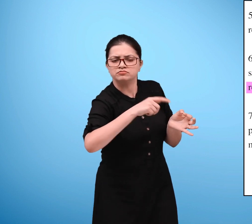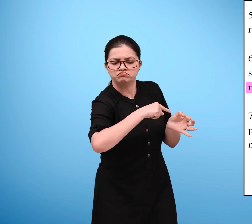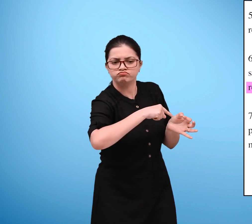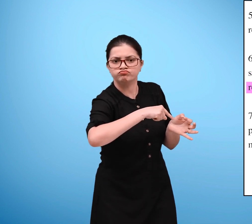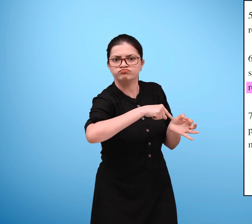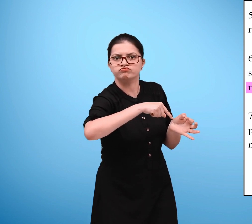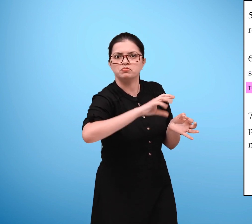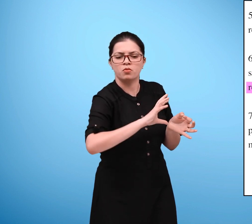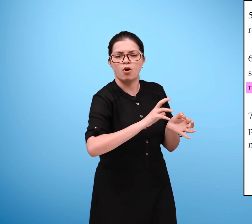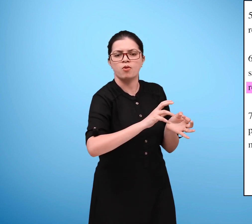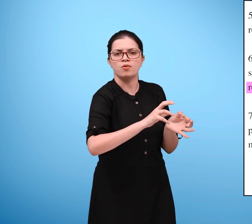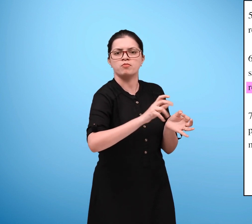same.